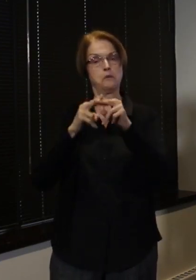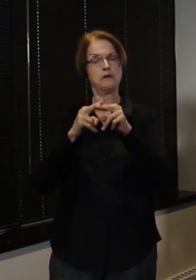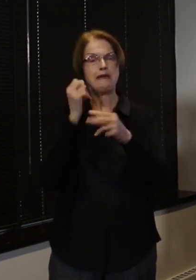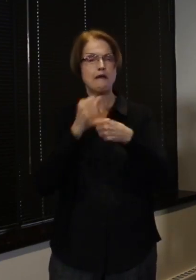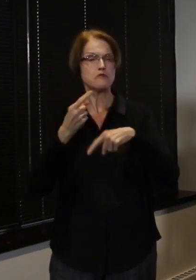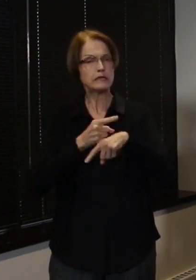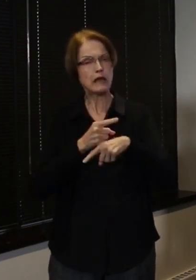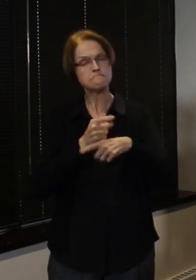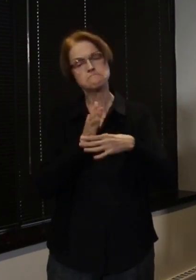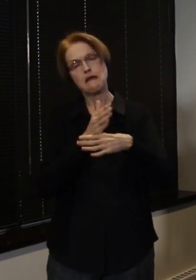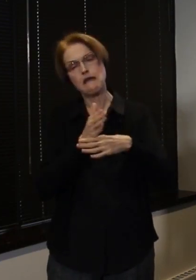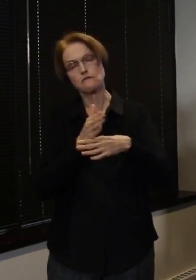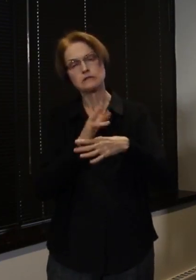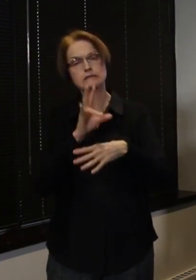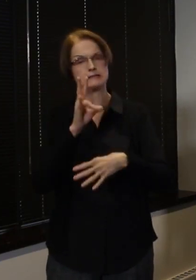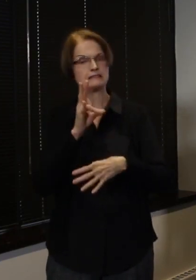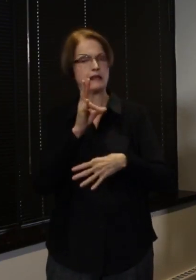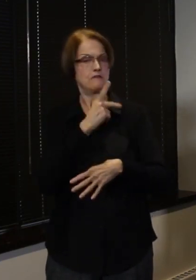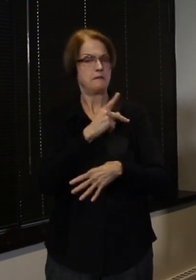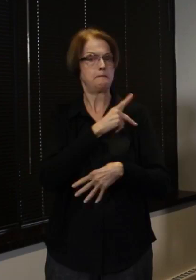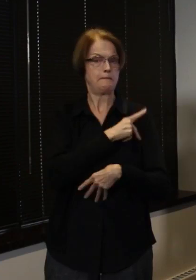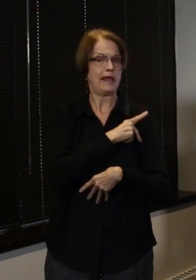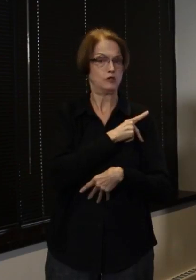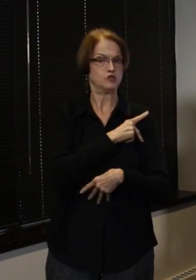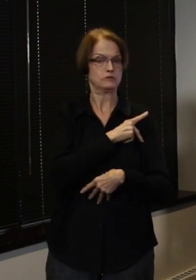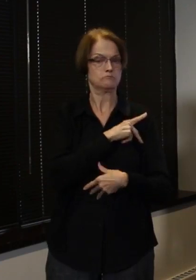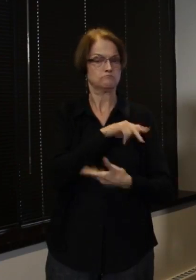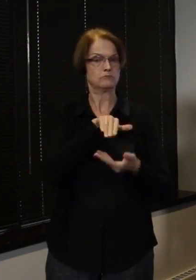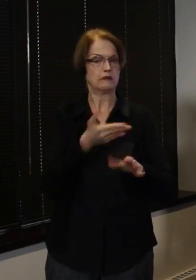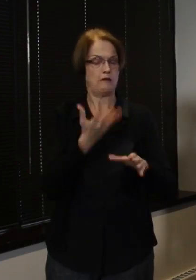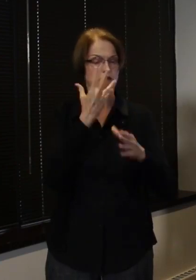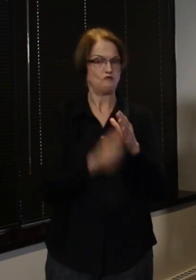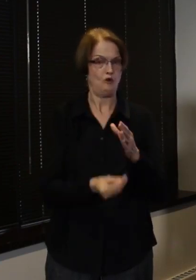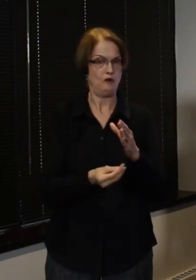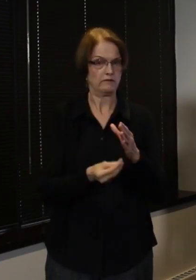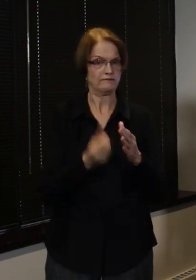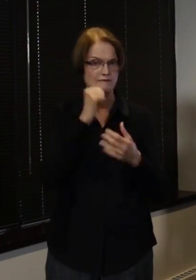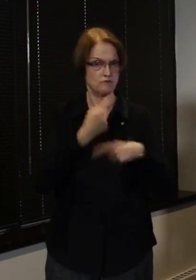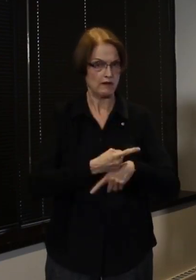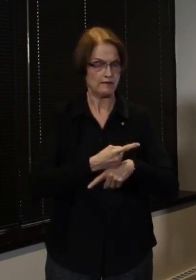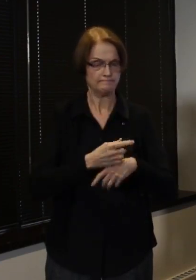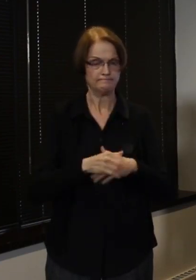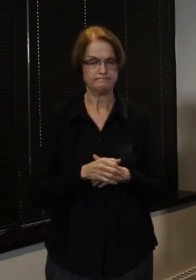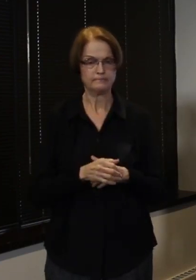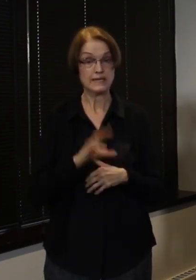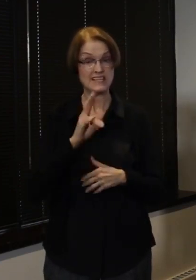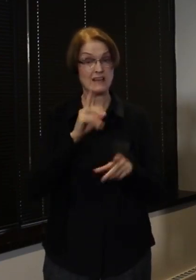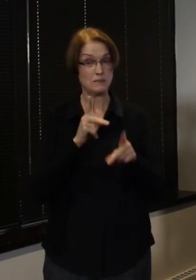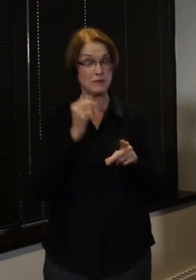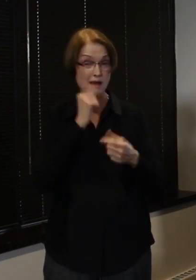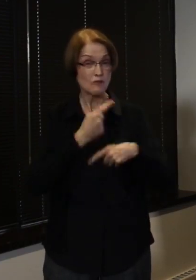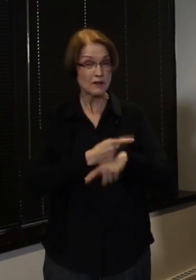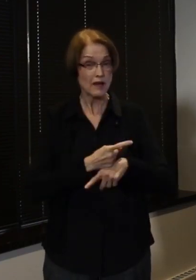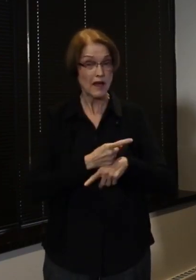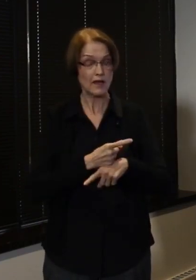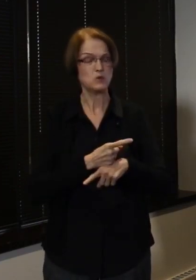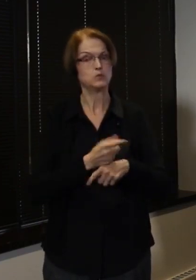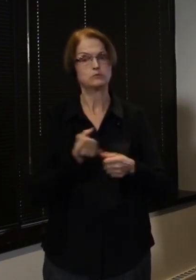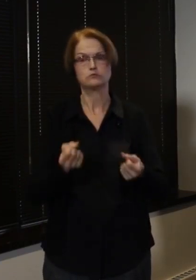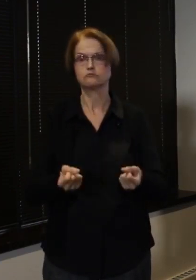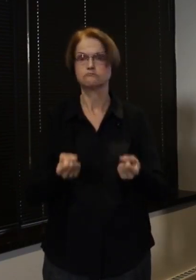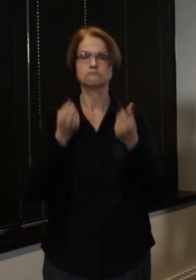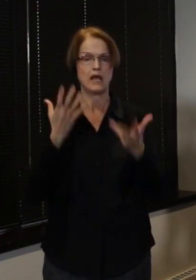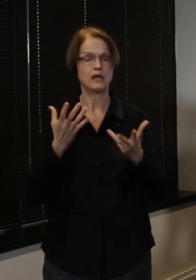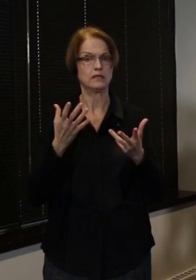around 7 COVID patients in our systems that would lose their lives to this virus. 7 people every day was too many